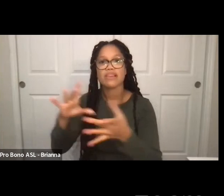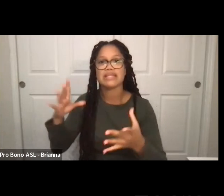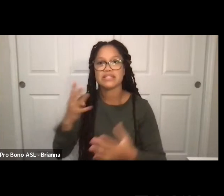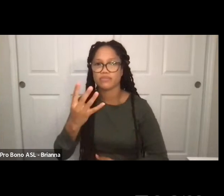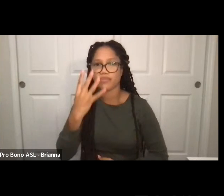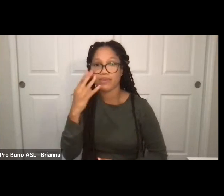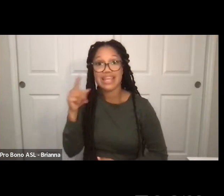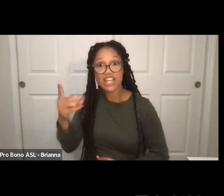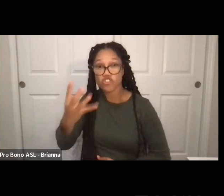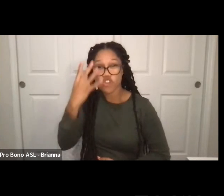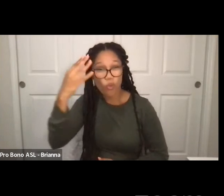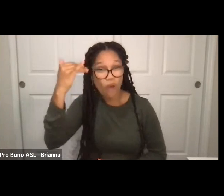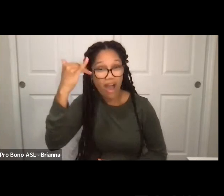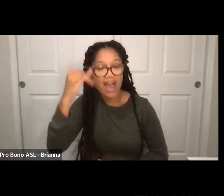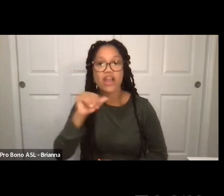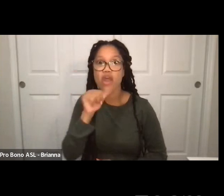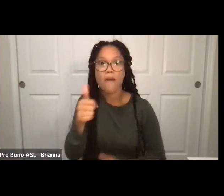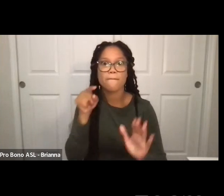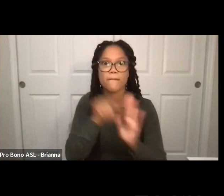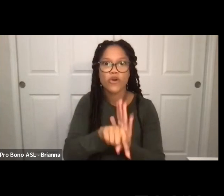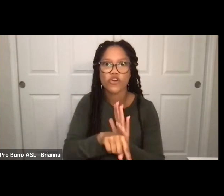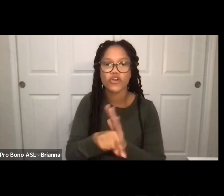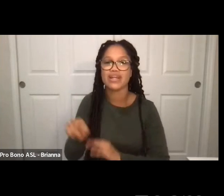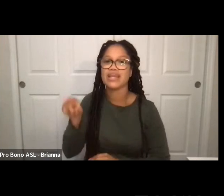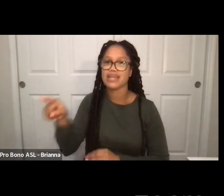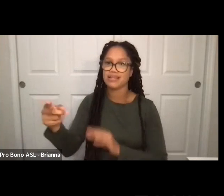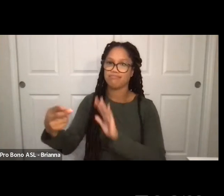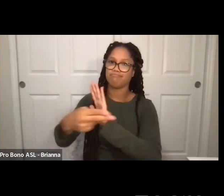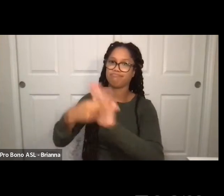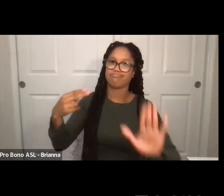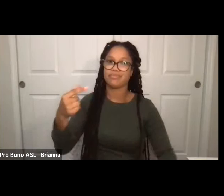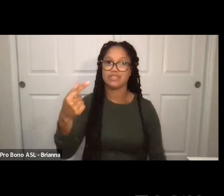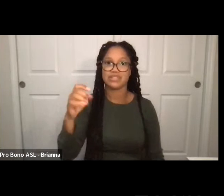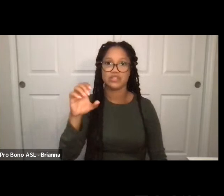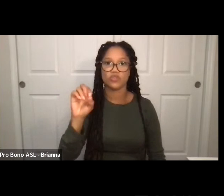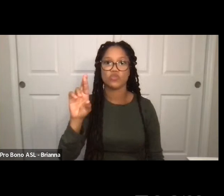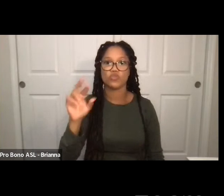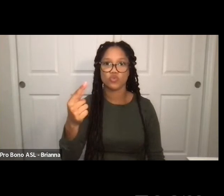policies of, he named him George Gascon, that got him released.